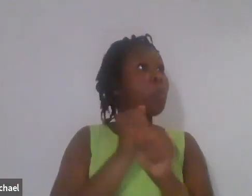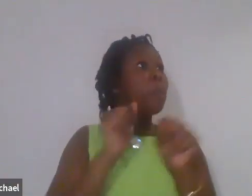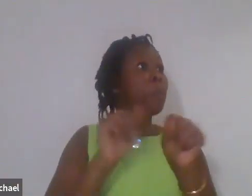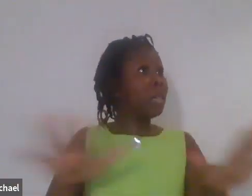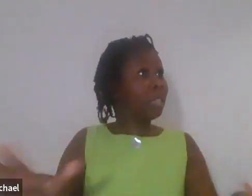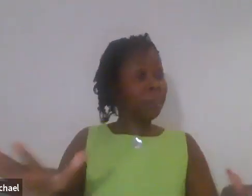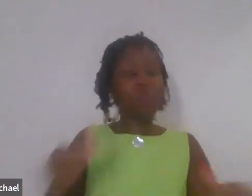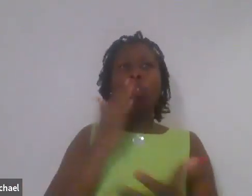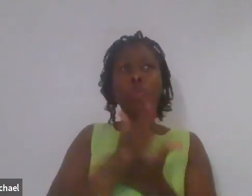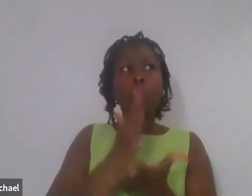that suits the job market.